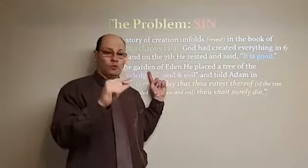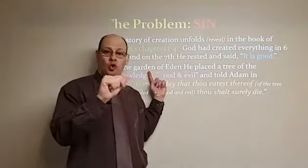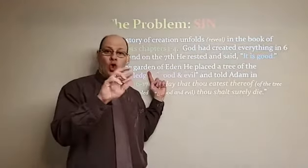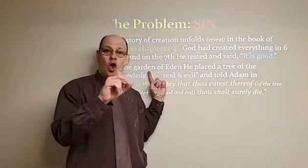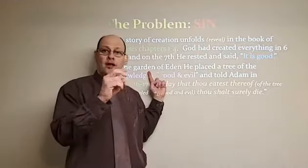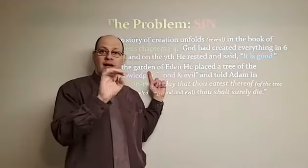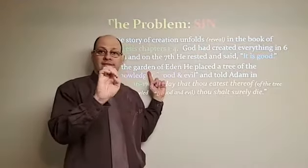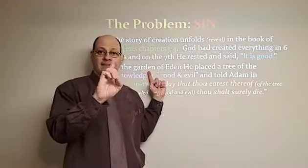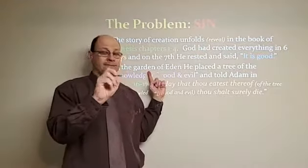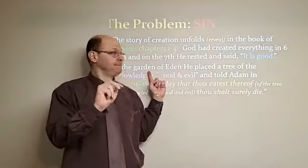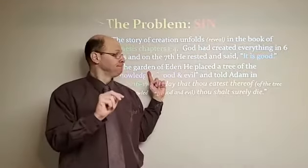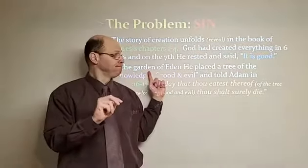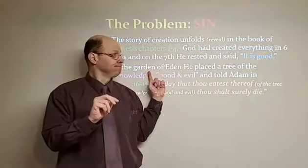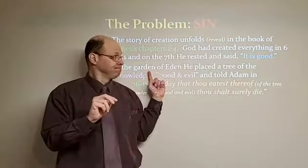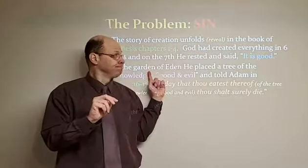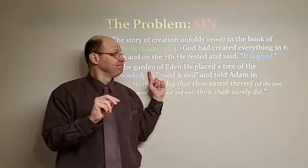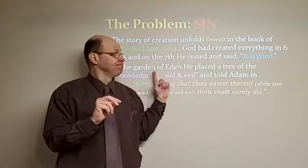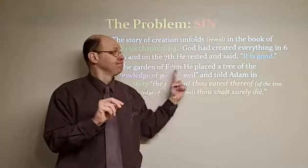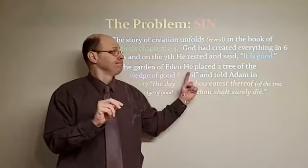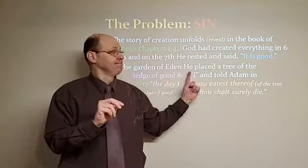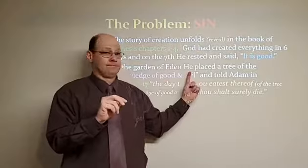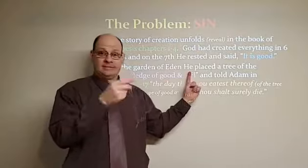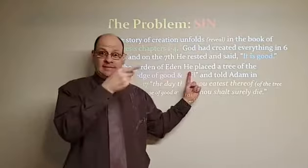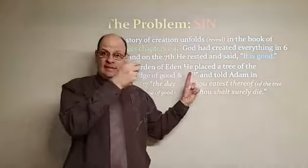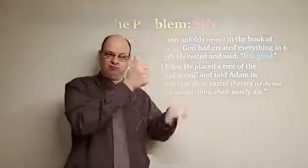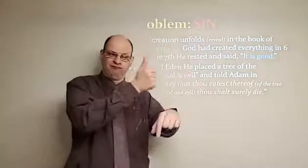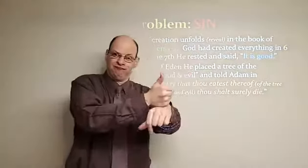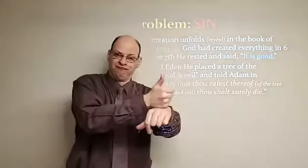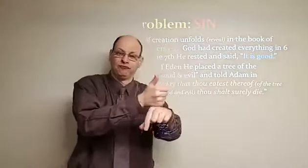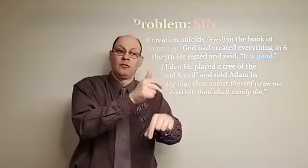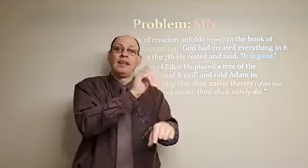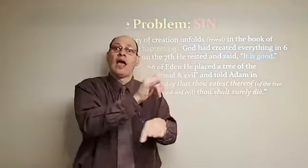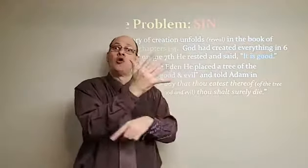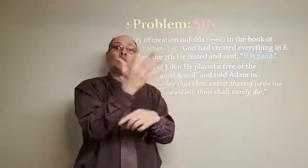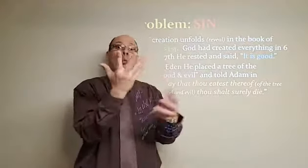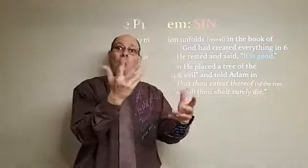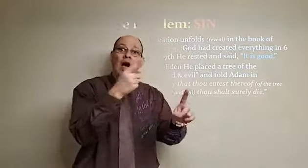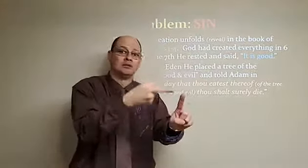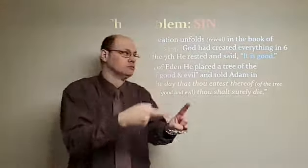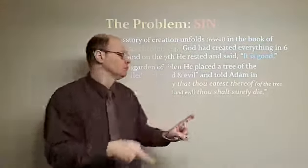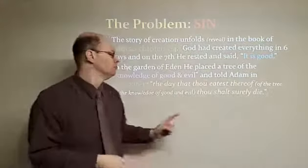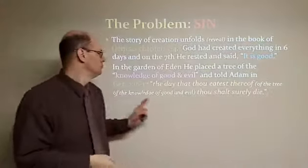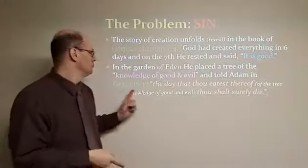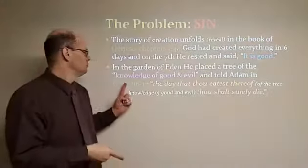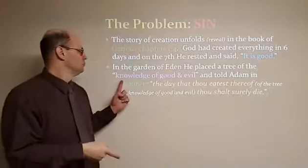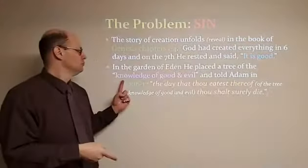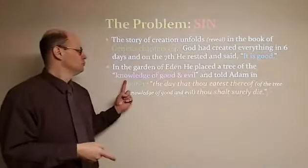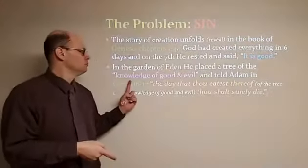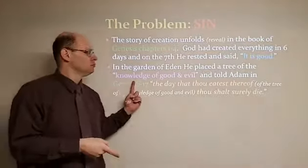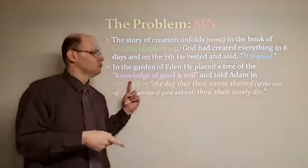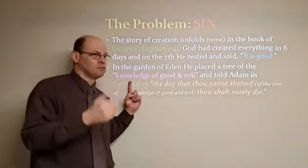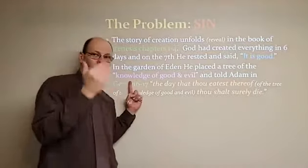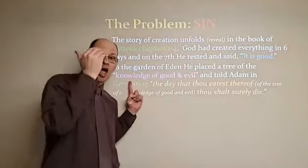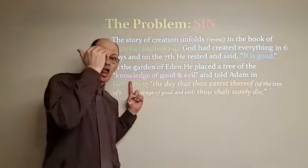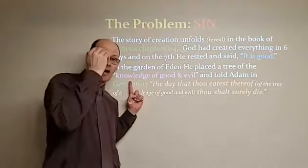and in those creations God created the garden of Eden and he placed a tree in the center